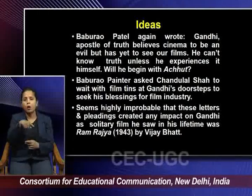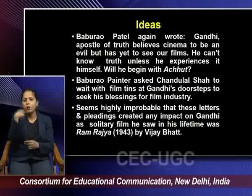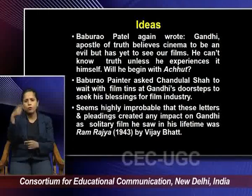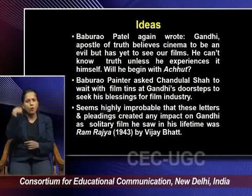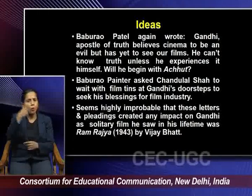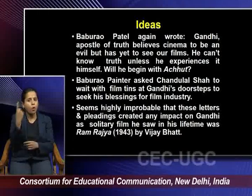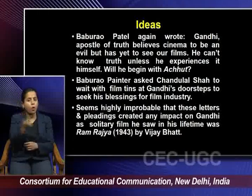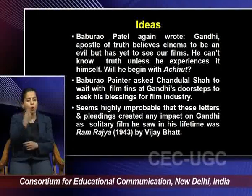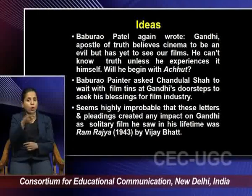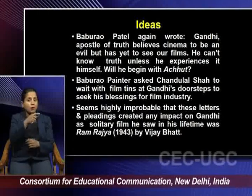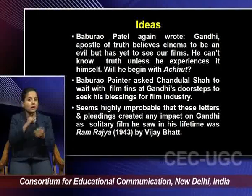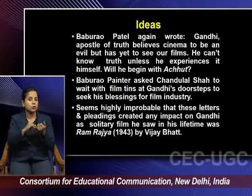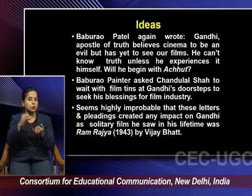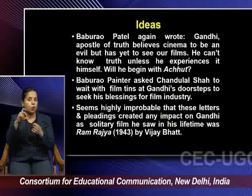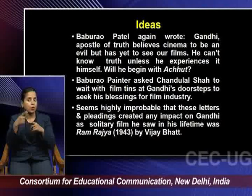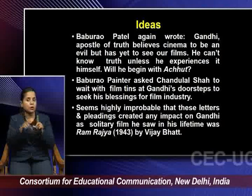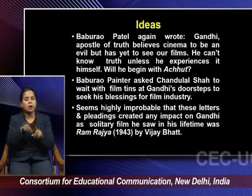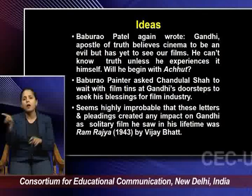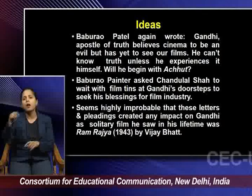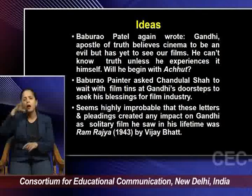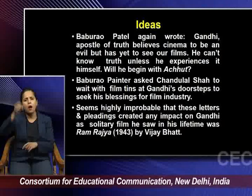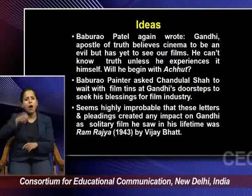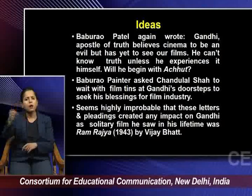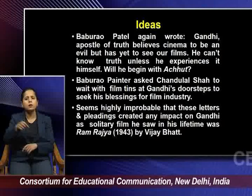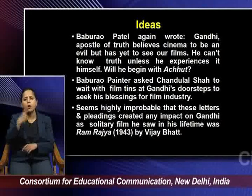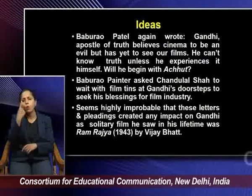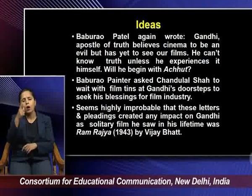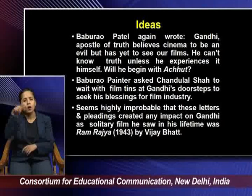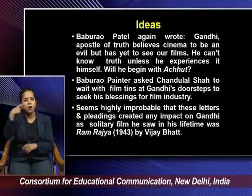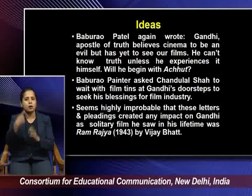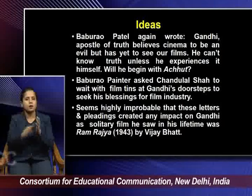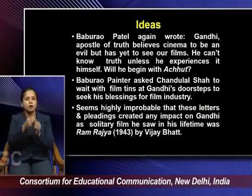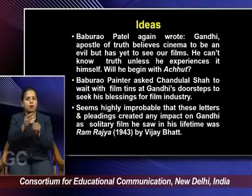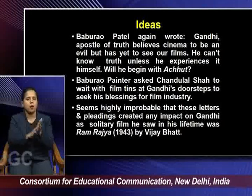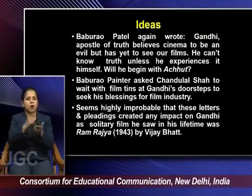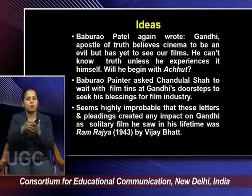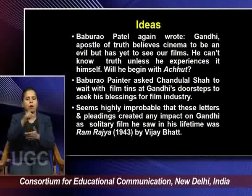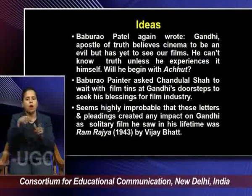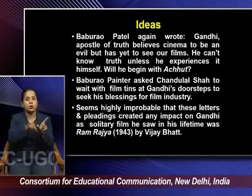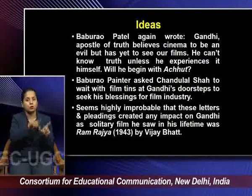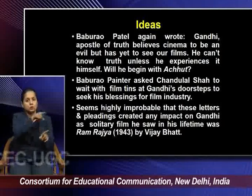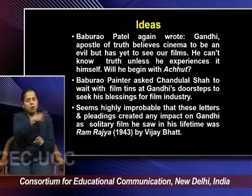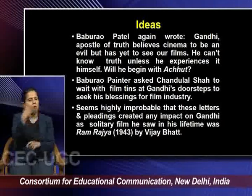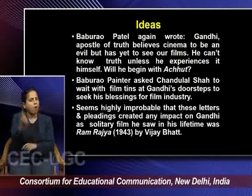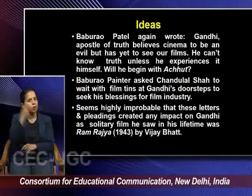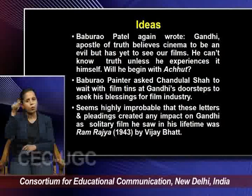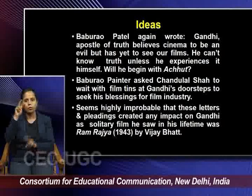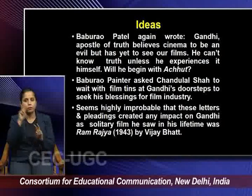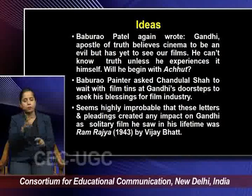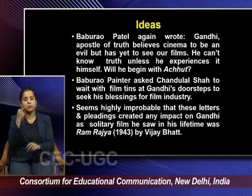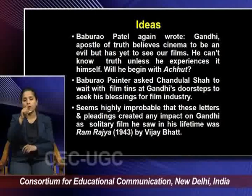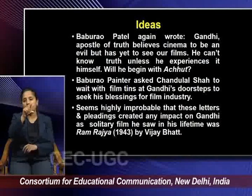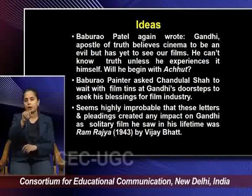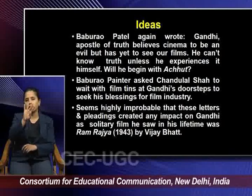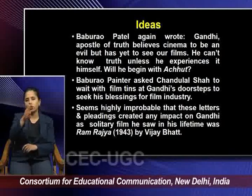only film which was seen by Gandhi in his entire lifetime, was Ram Rajya by Vijay Bhatt, which was made in